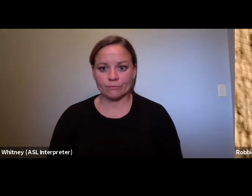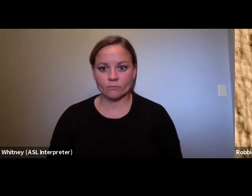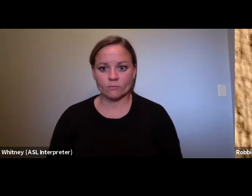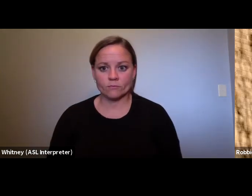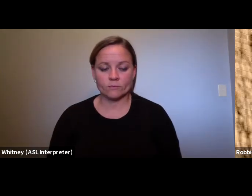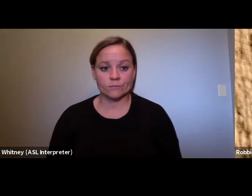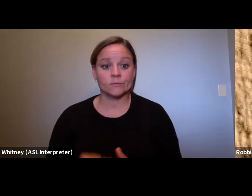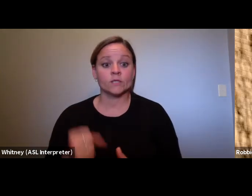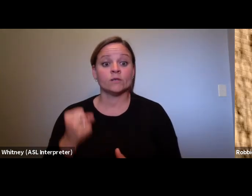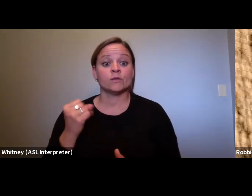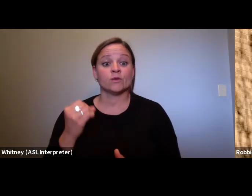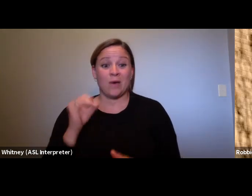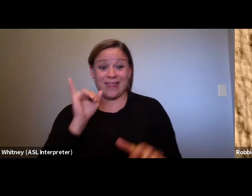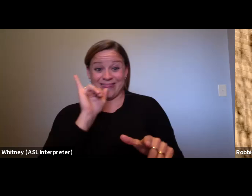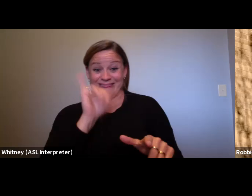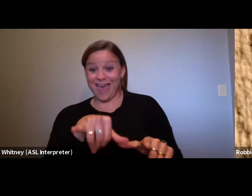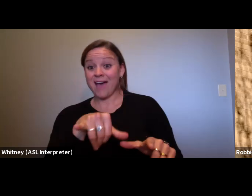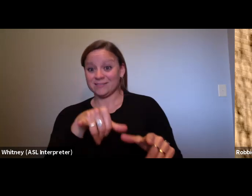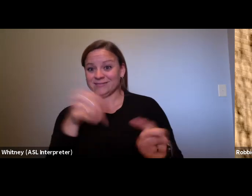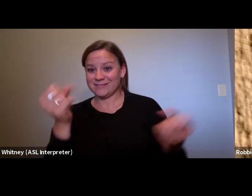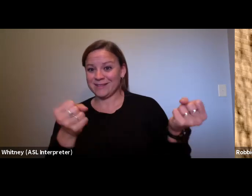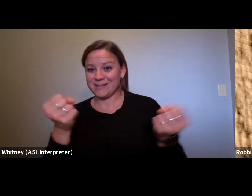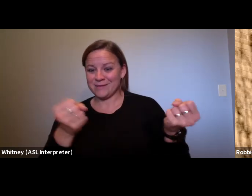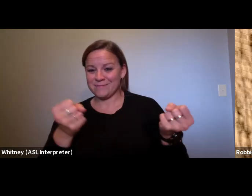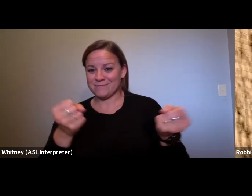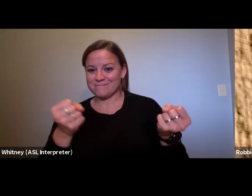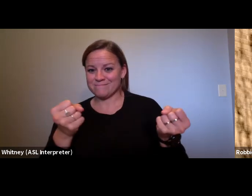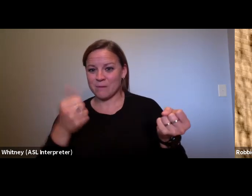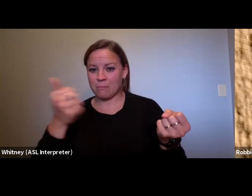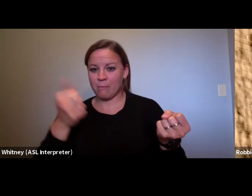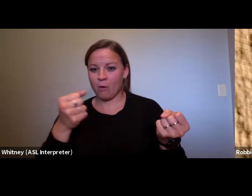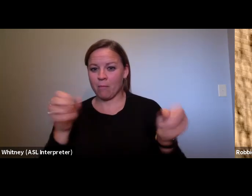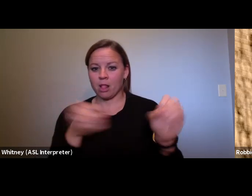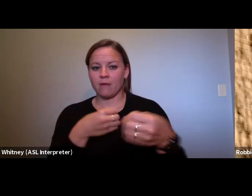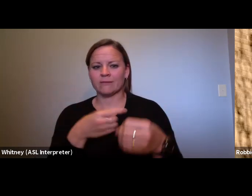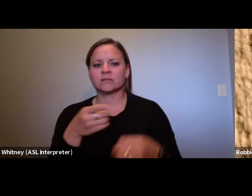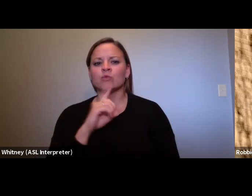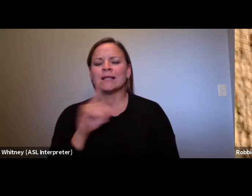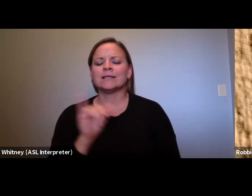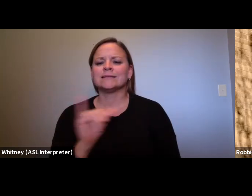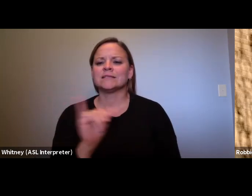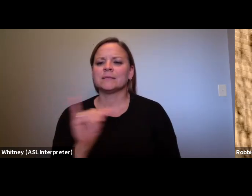So that's our mobile office there, and it's really similar to